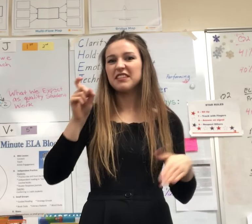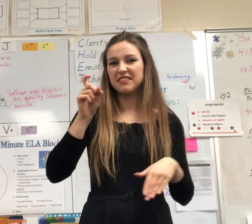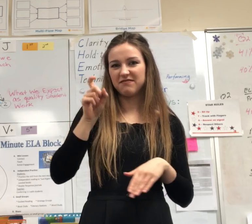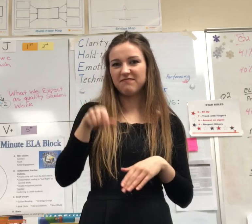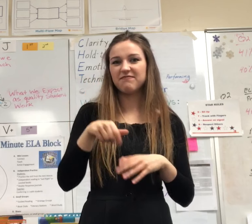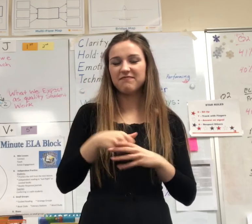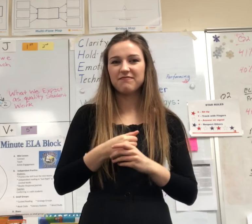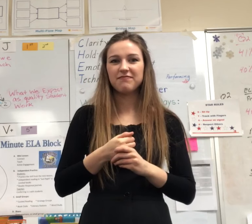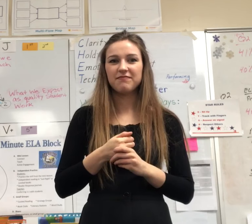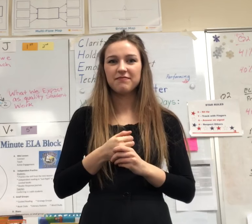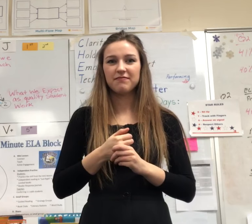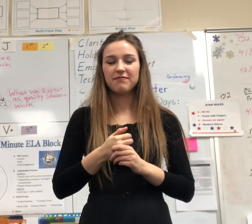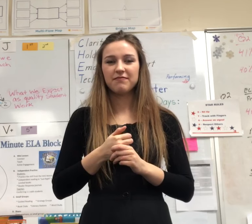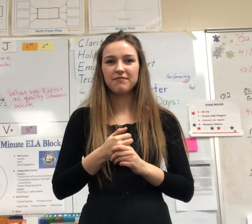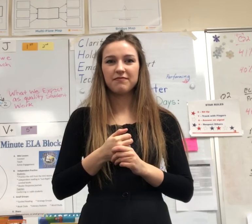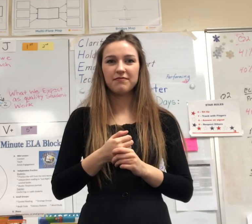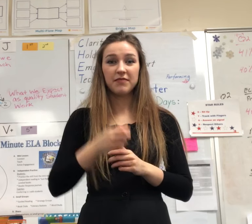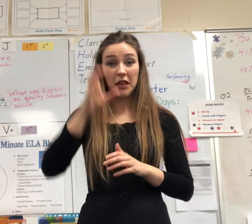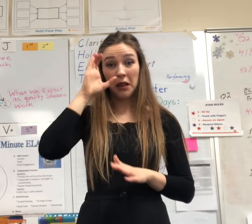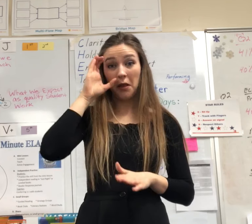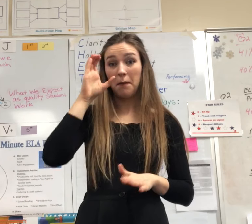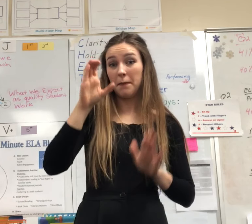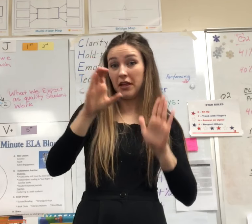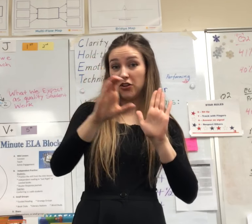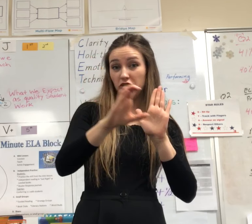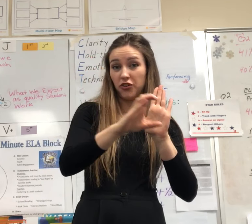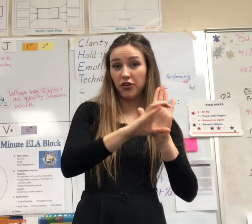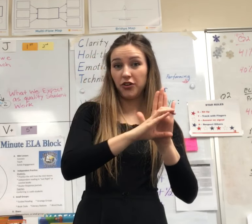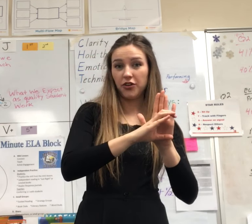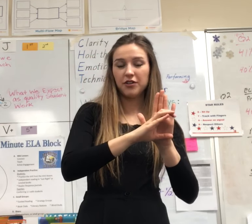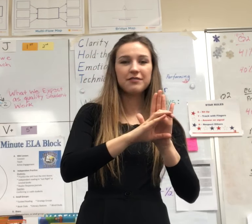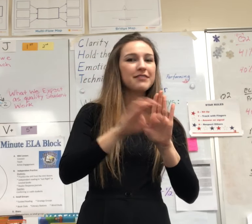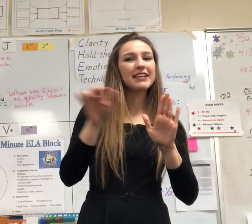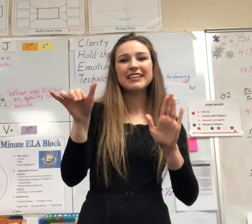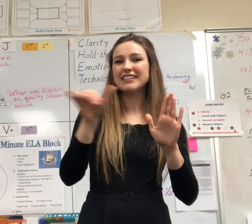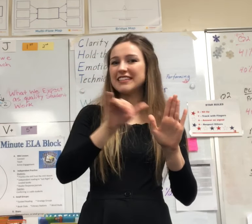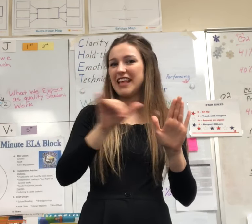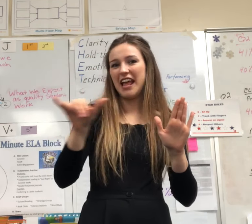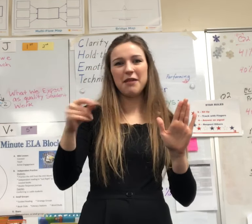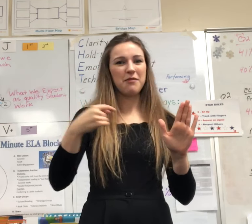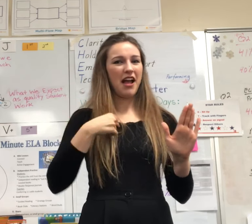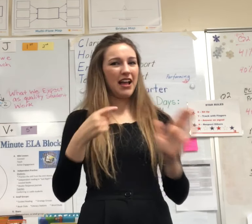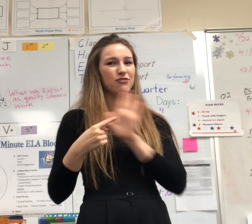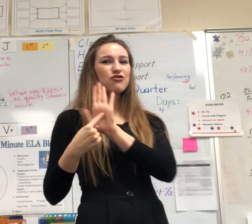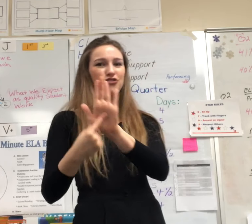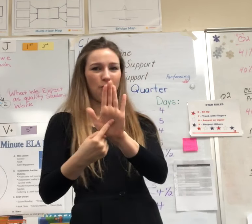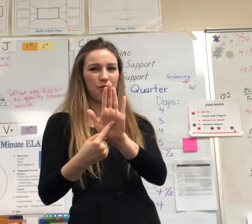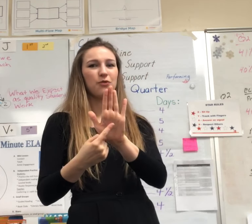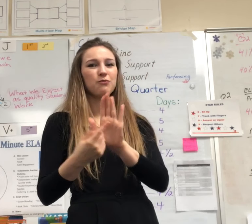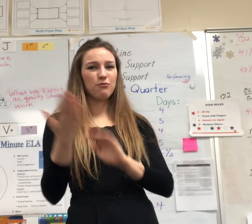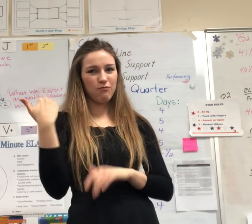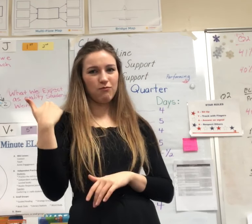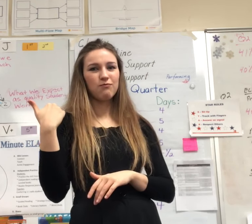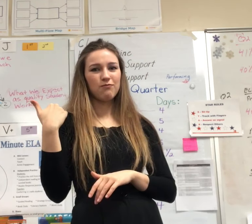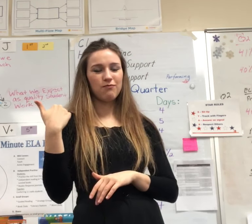isn't it? Didn't it? Okay, the picture was just like I showed you. Now, you're